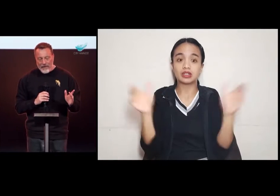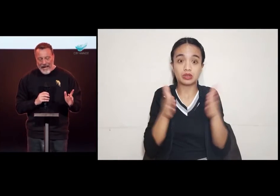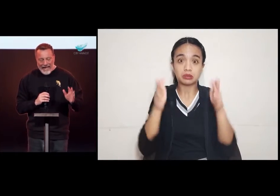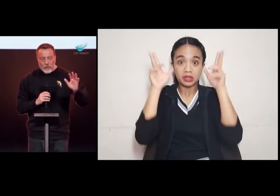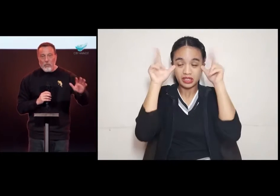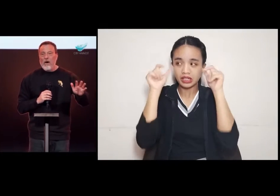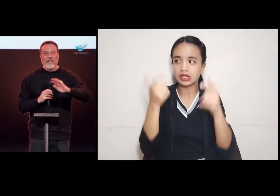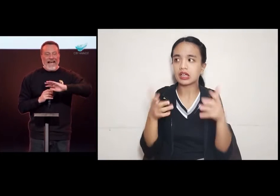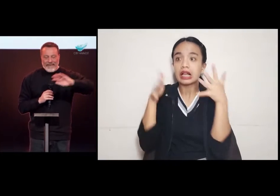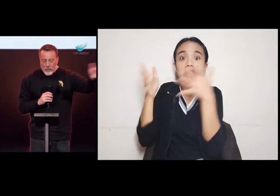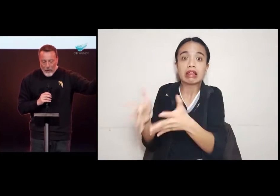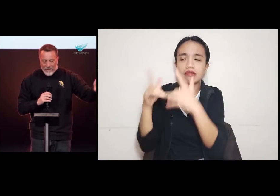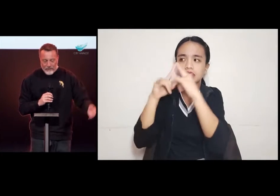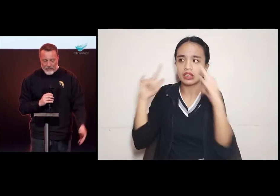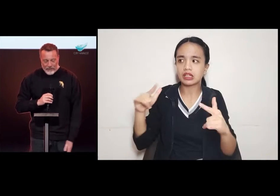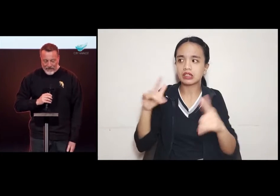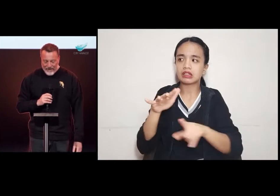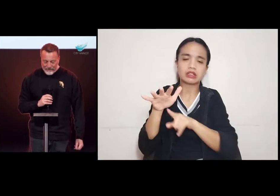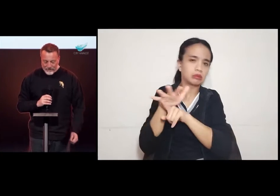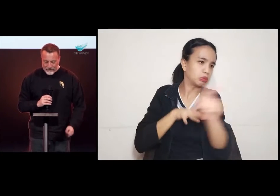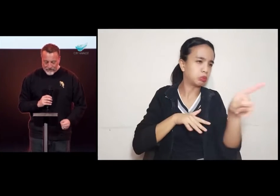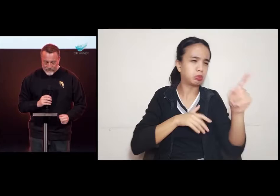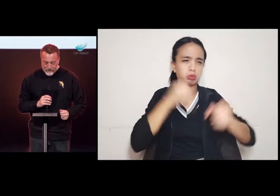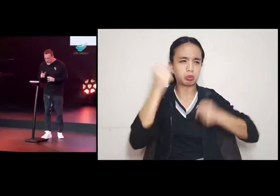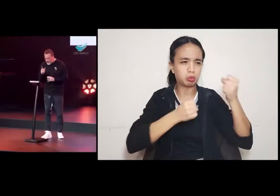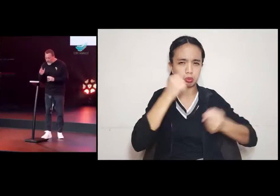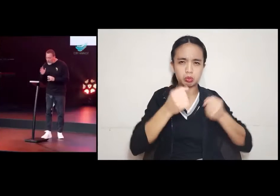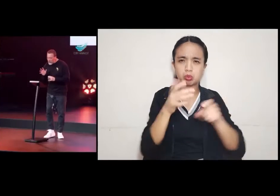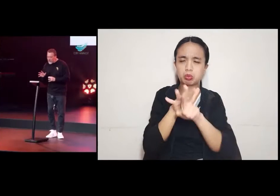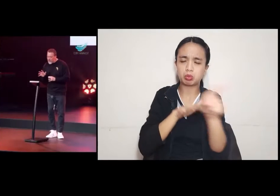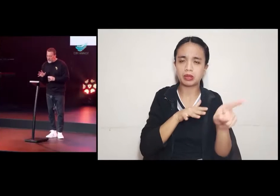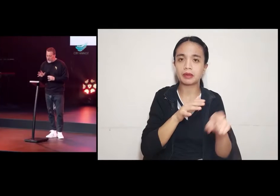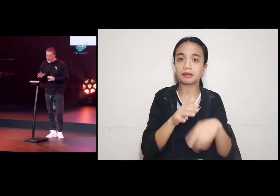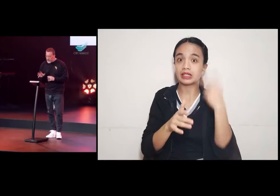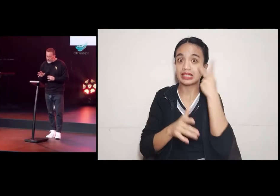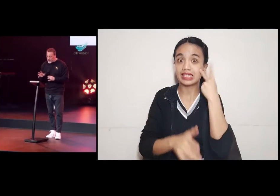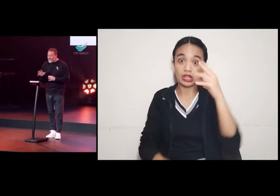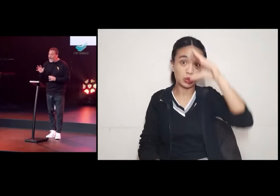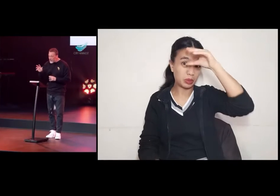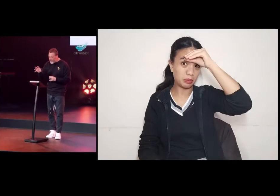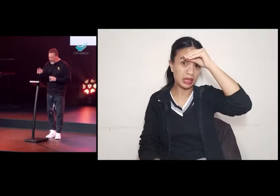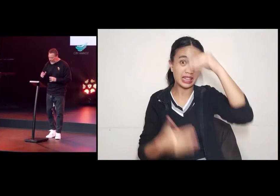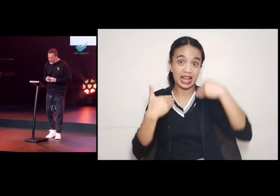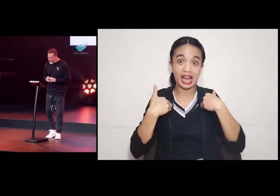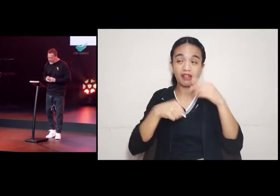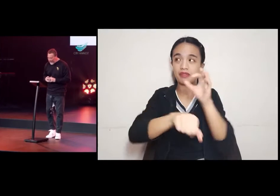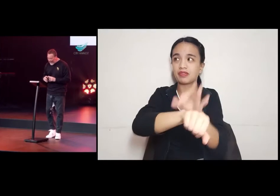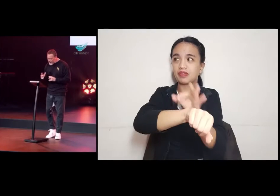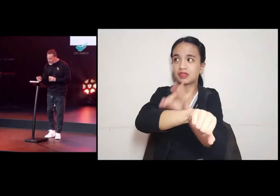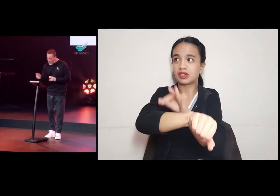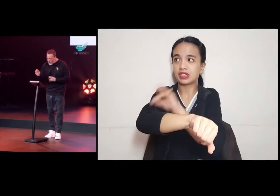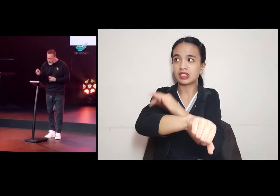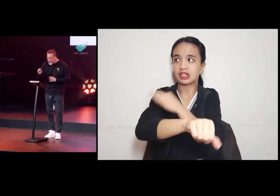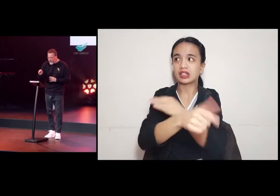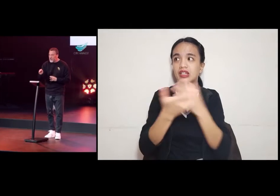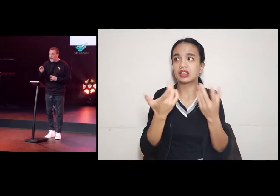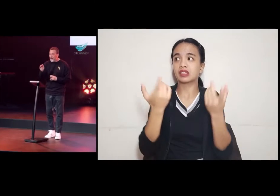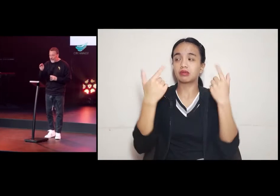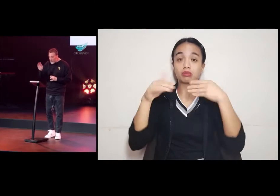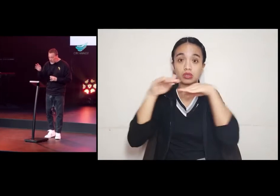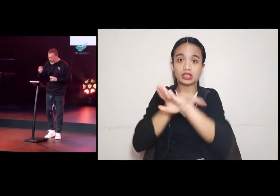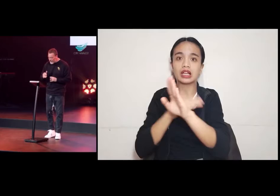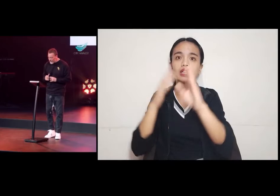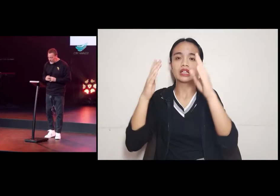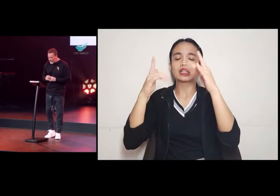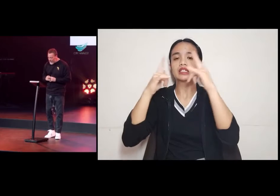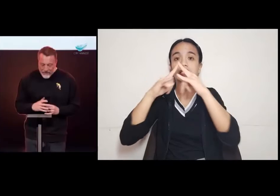the camp as it was, and they ran for their lives. The men who had leprosy reached the edge of the camp, entered one of the tents,